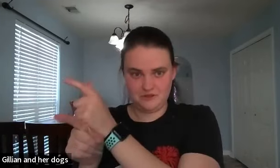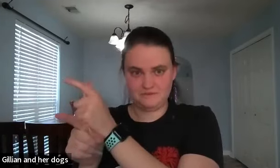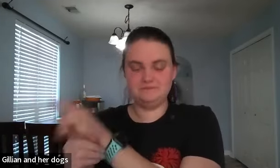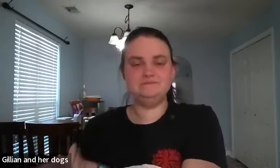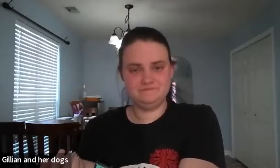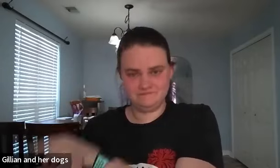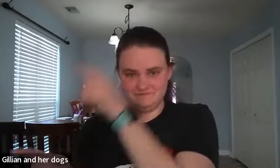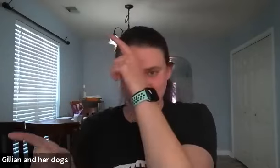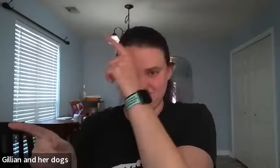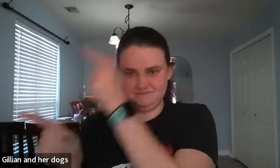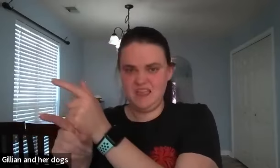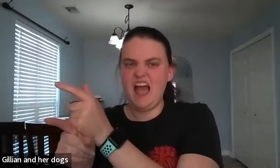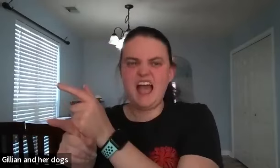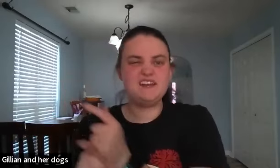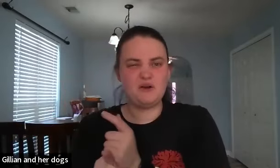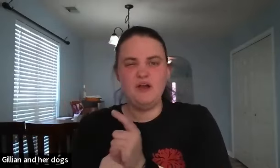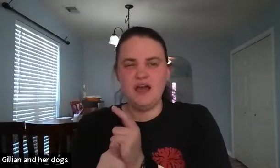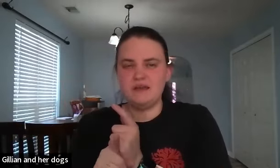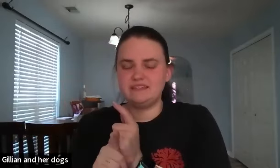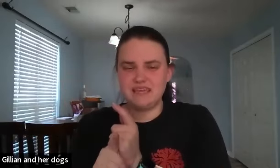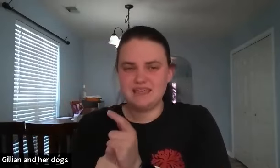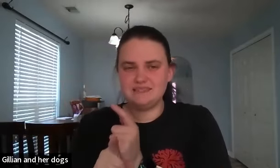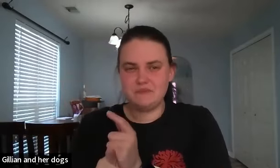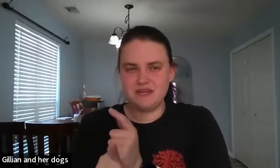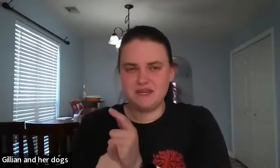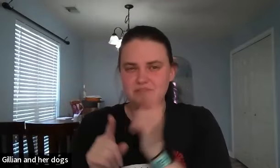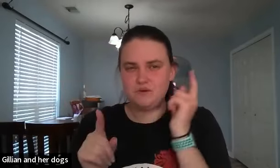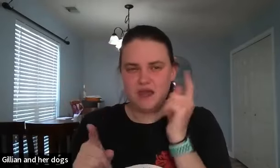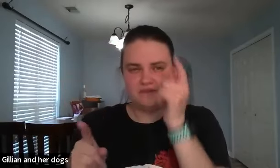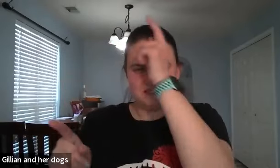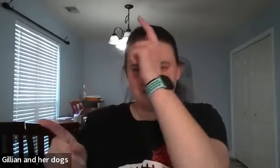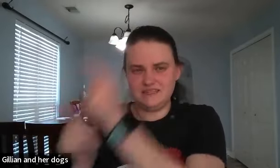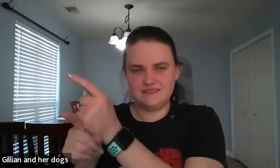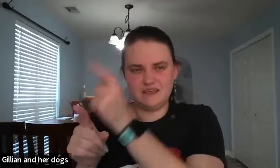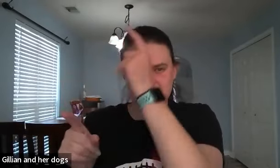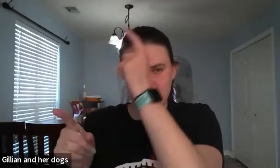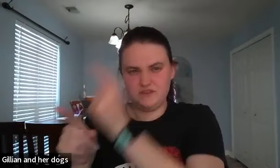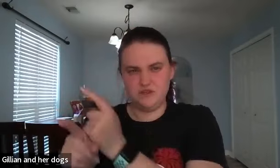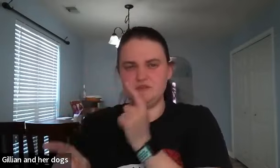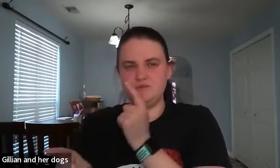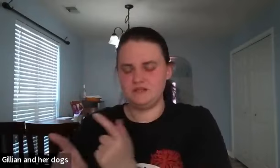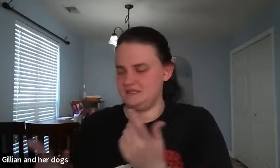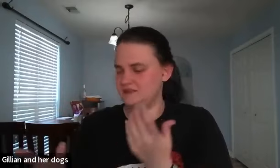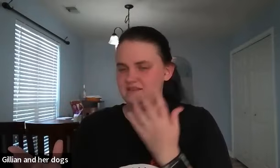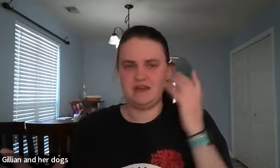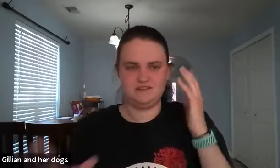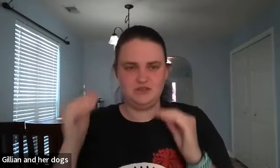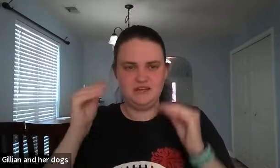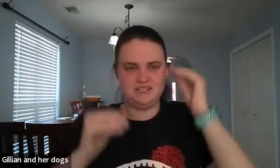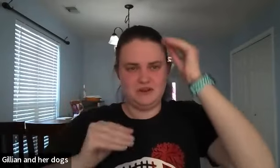brother. Mm-hmm. I know it takes a minute. And if you haven't seen the signs, haven't used them before, it's like trying to get your